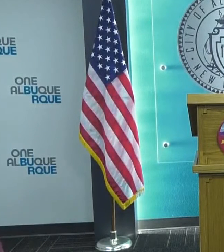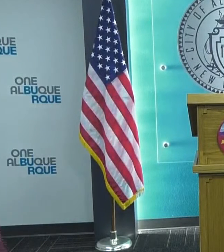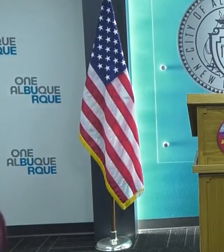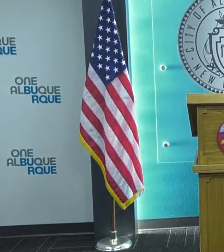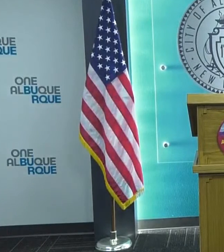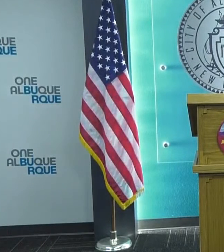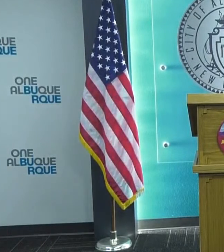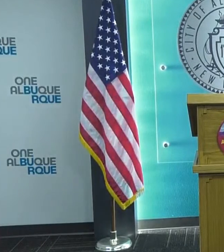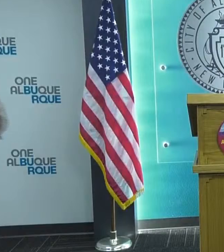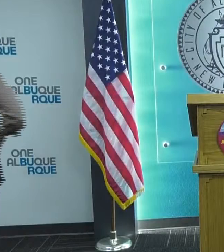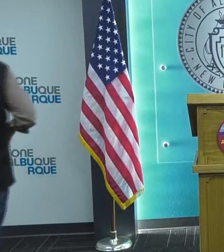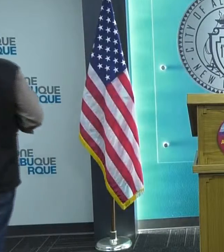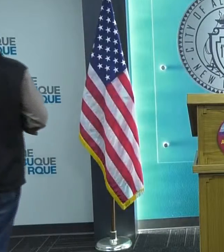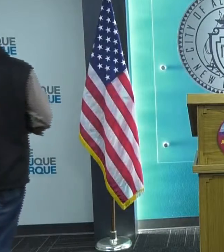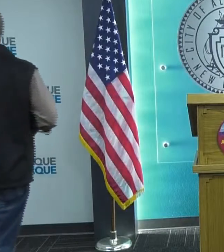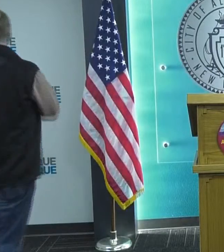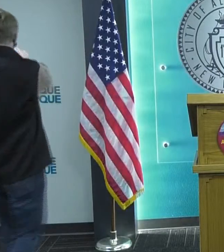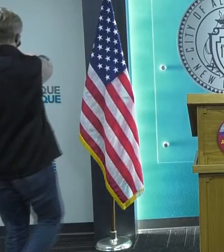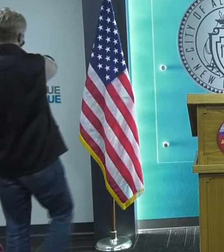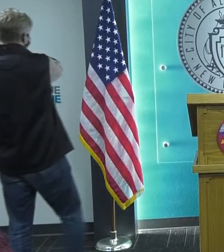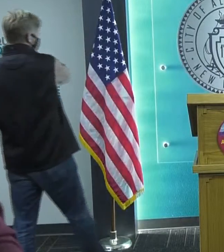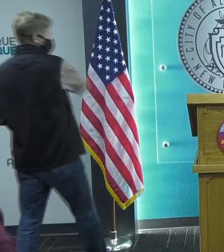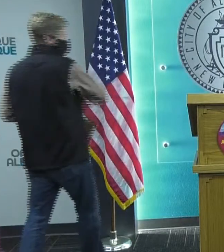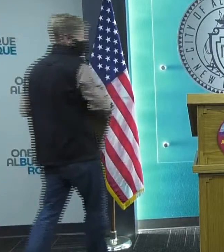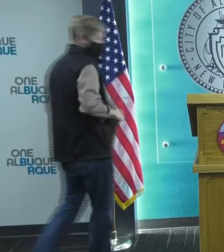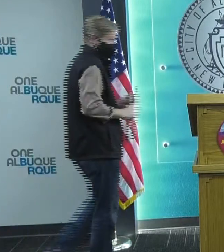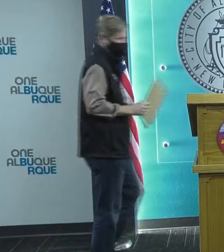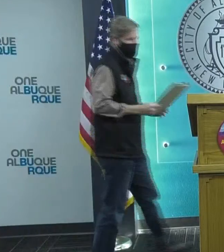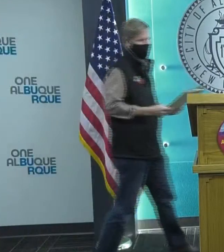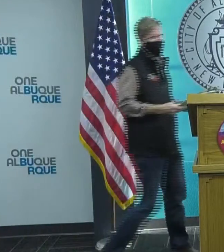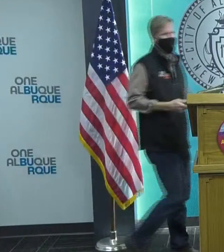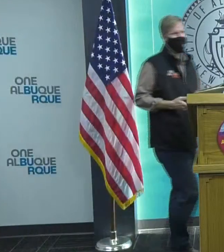Hello, good afternoon. Oh, it's.